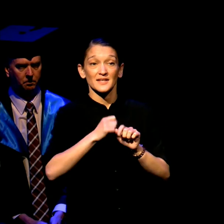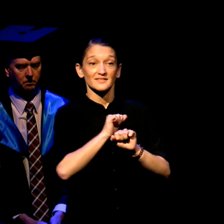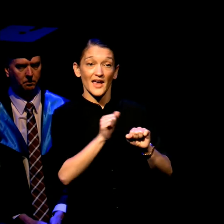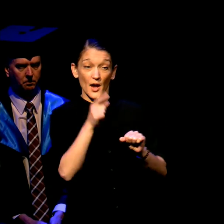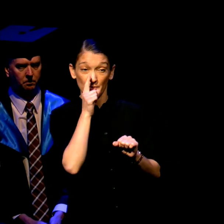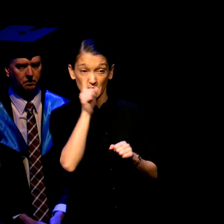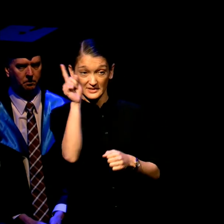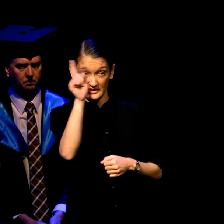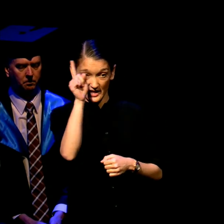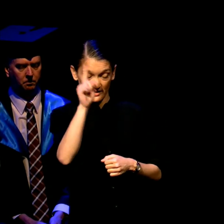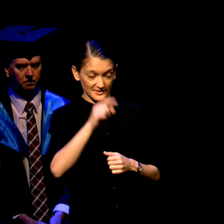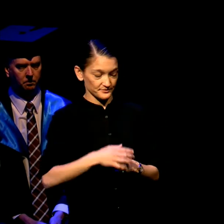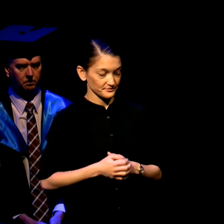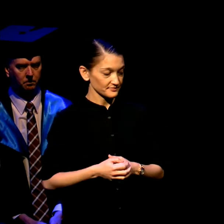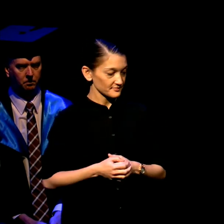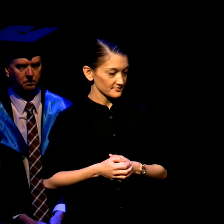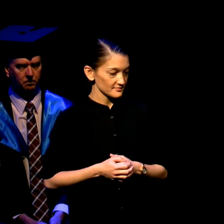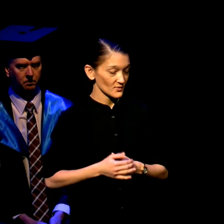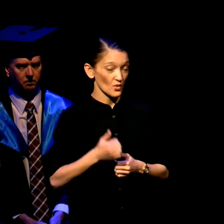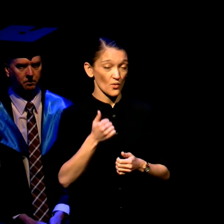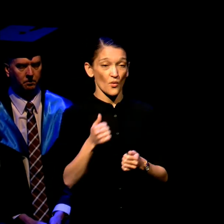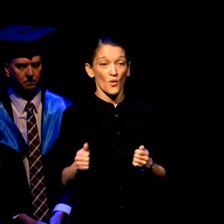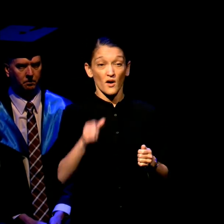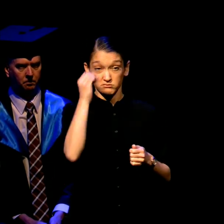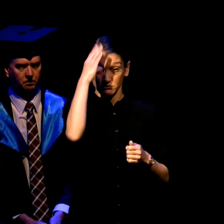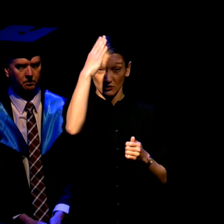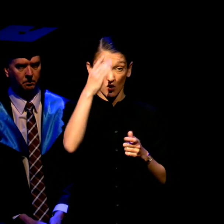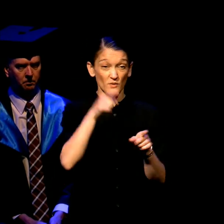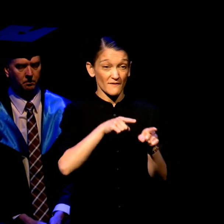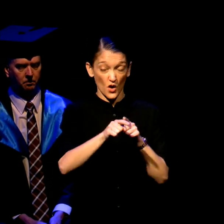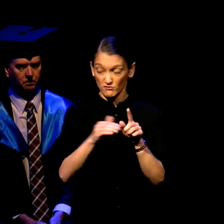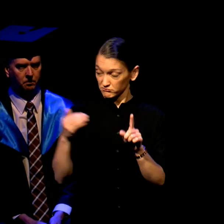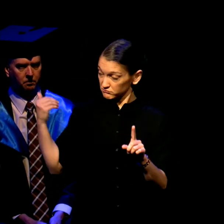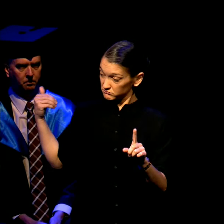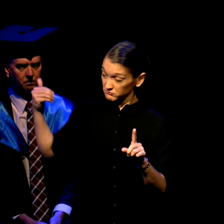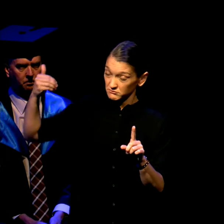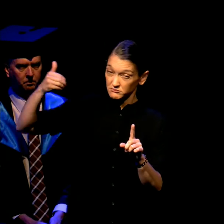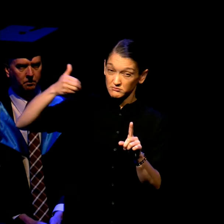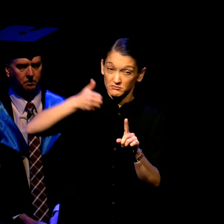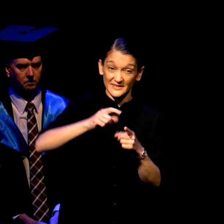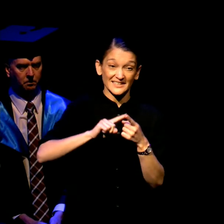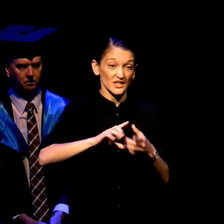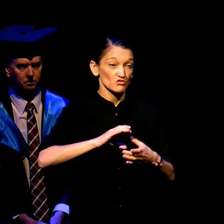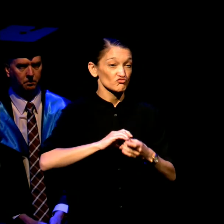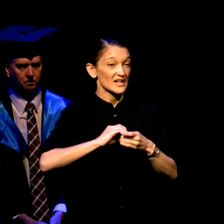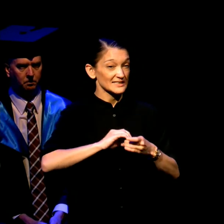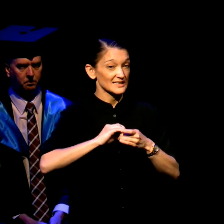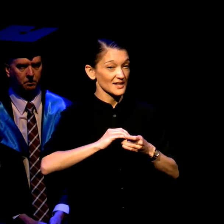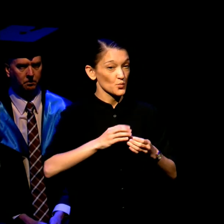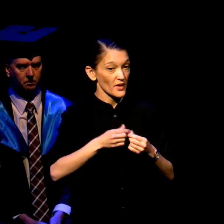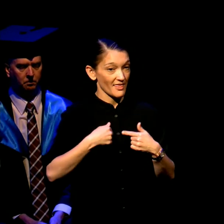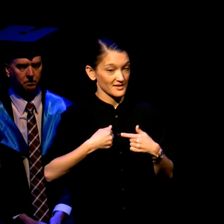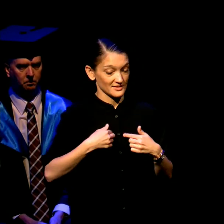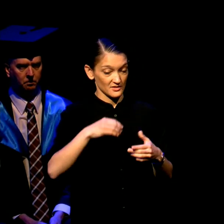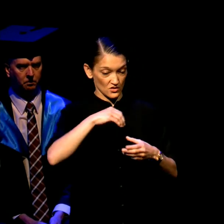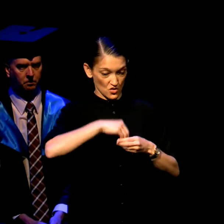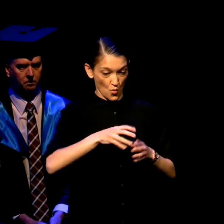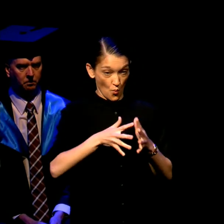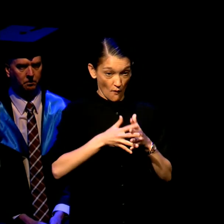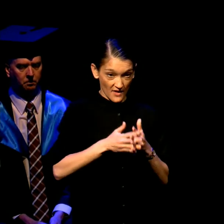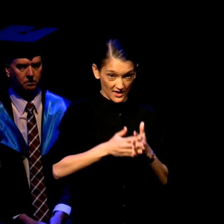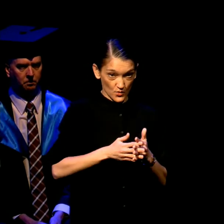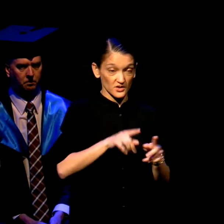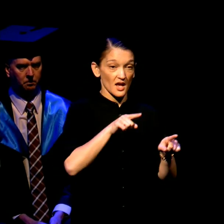learned from our ancestors passed down through generations still resonate with us. These include the core values of learning,